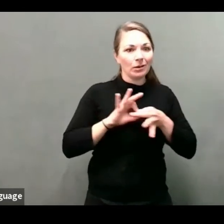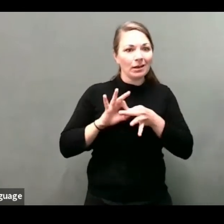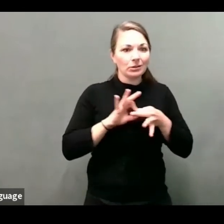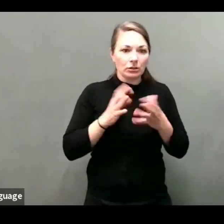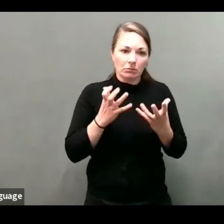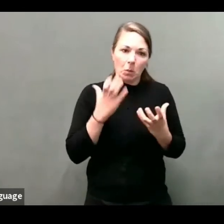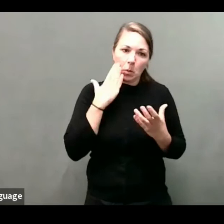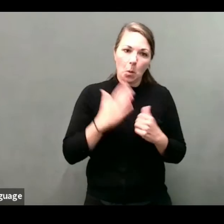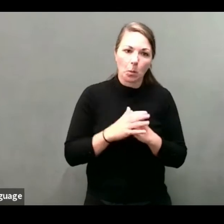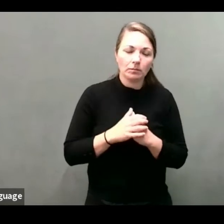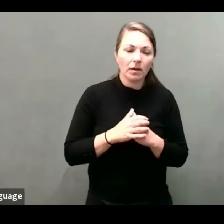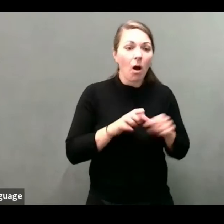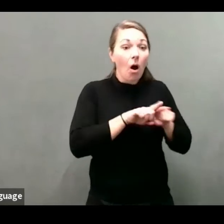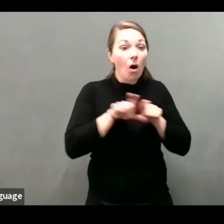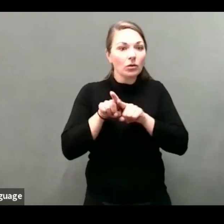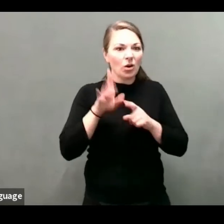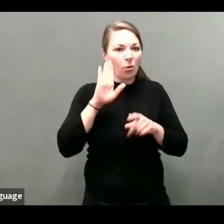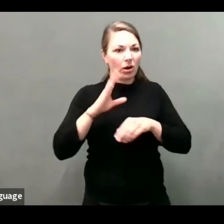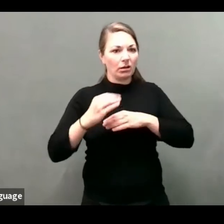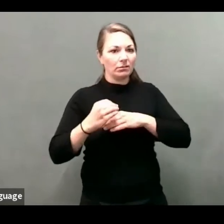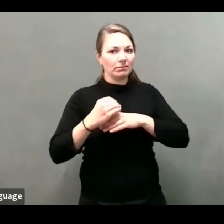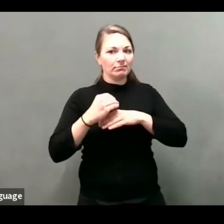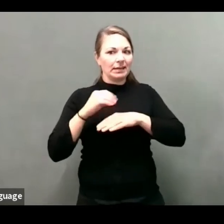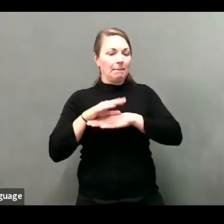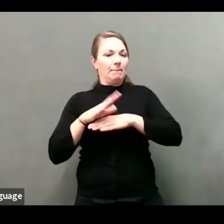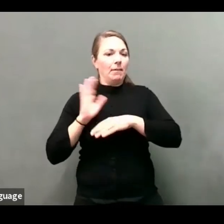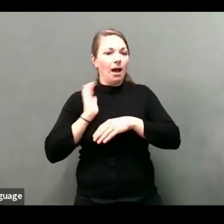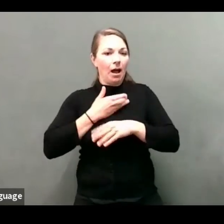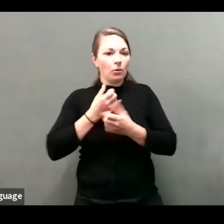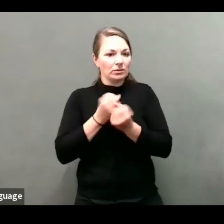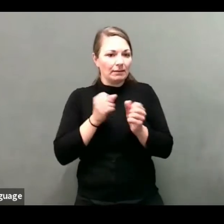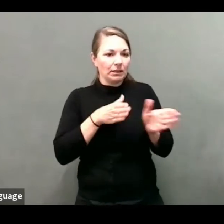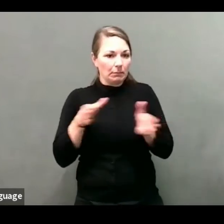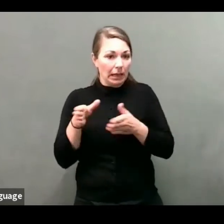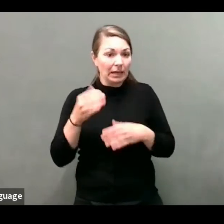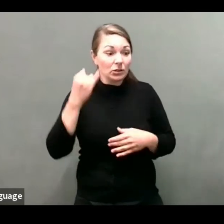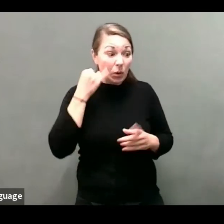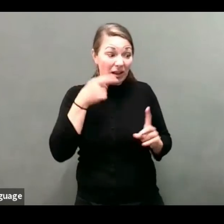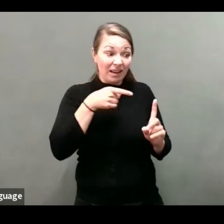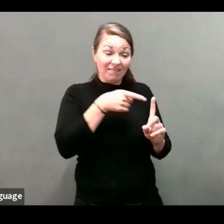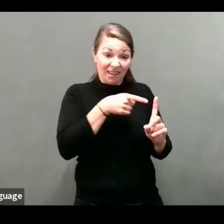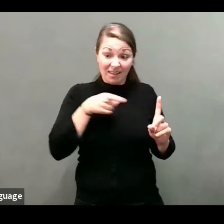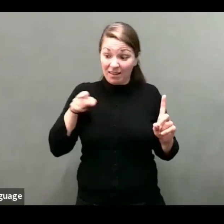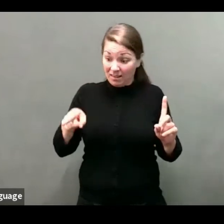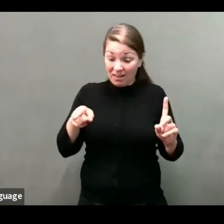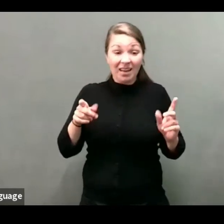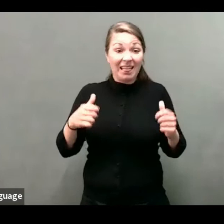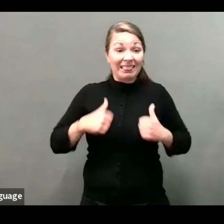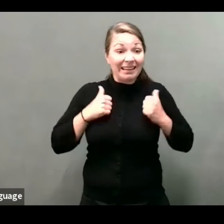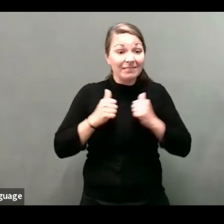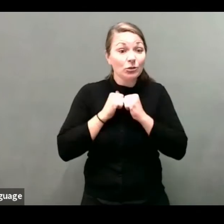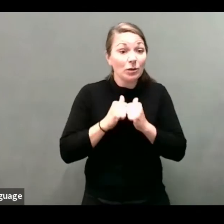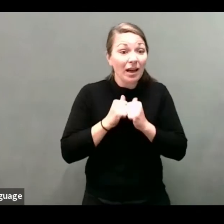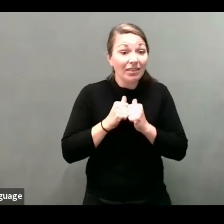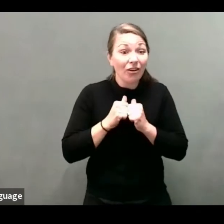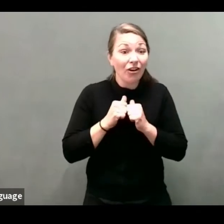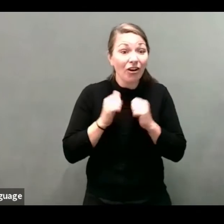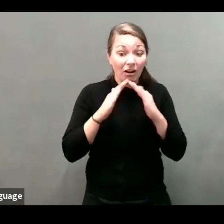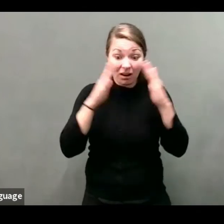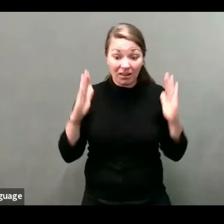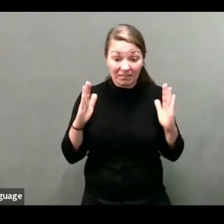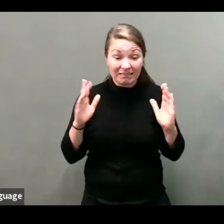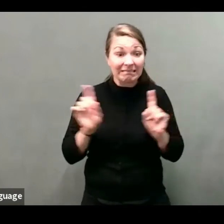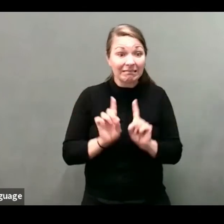planning. So when somebody lives with someone who has harmed them or assaulted them, then we kind of can narrow down a lot of